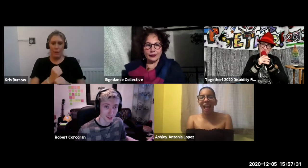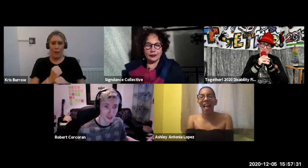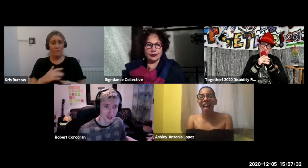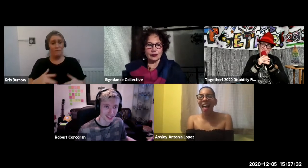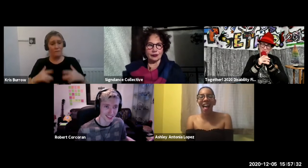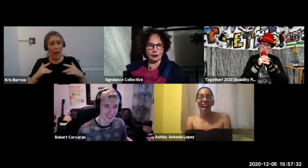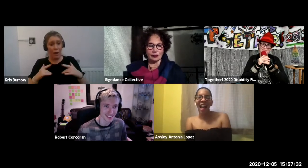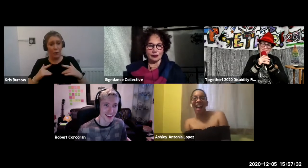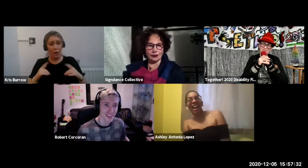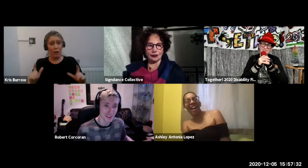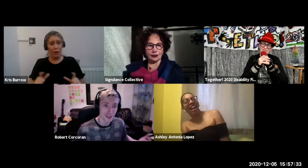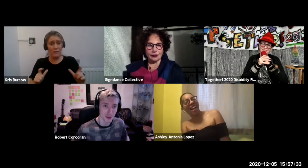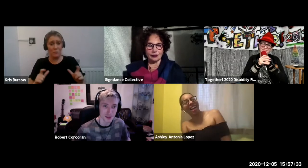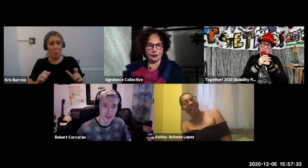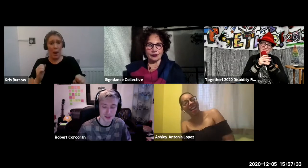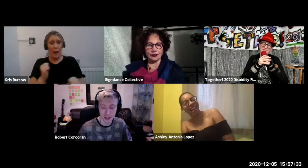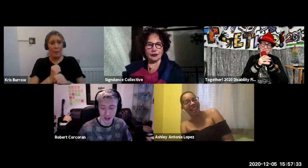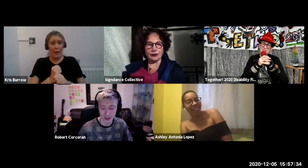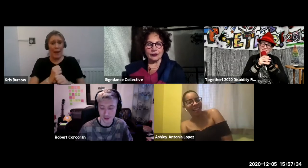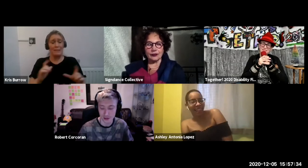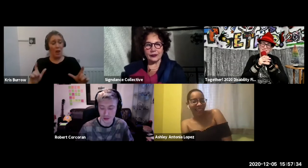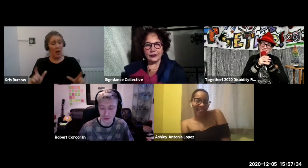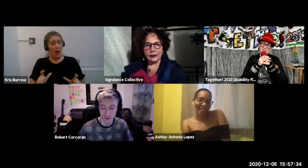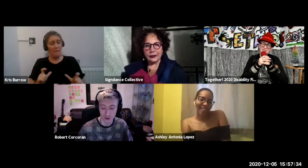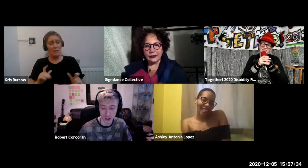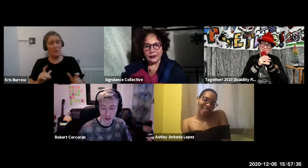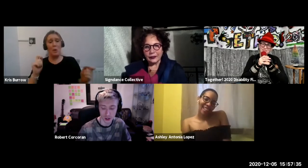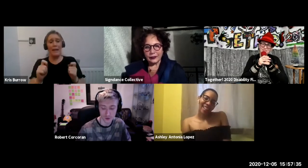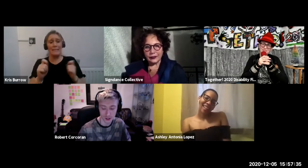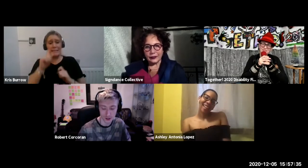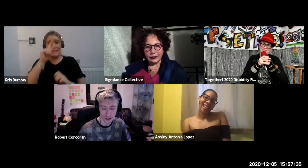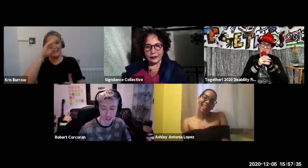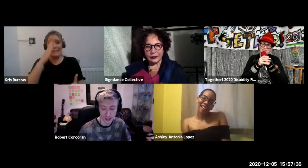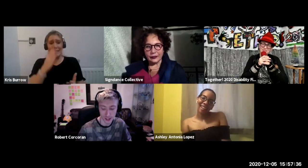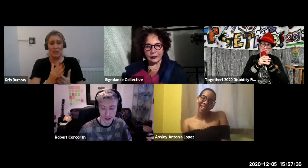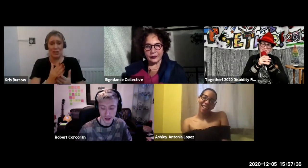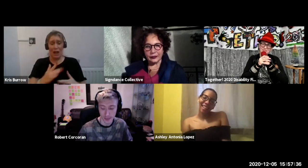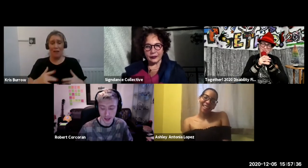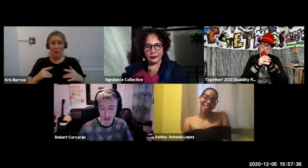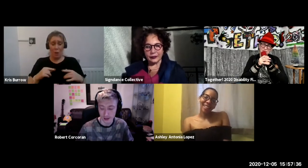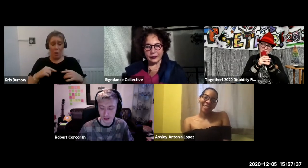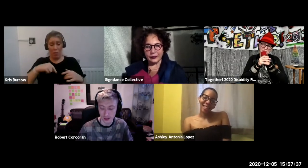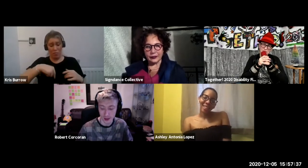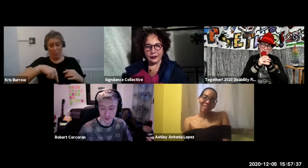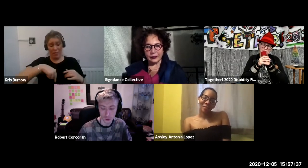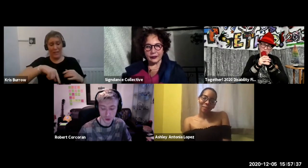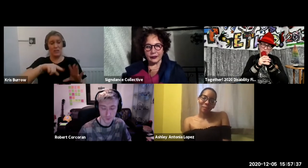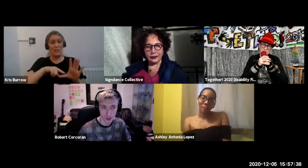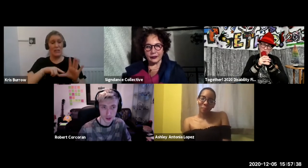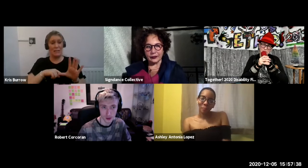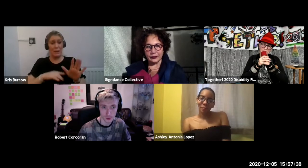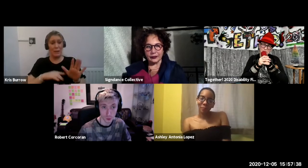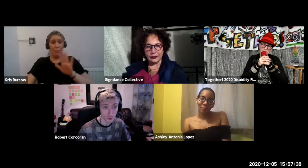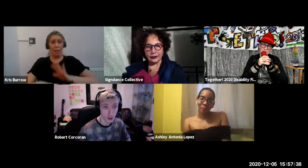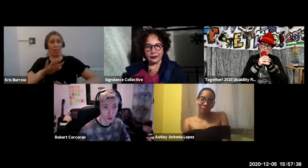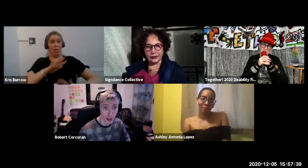editing decision. That does make sense. Yeah, I guess it's just been a very unnerving year. And therefore, we've got a lot of happy